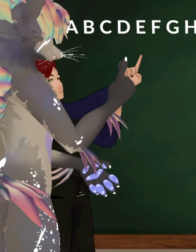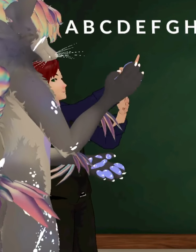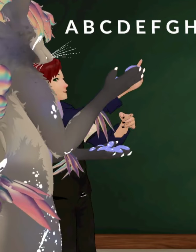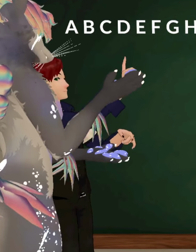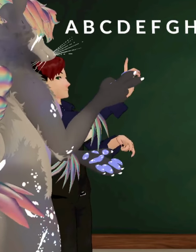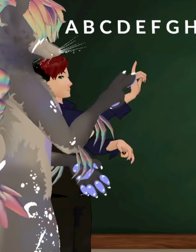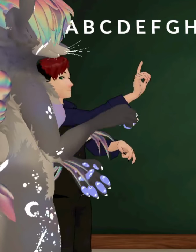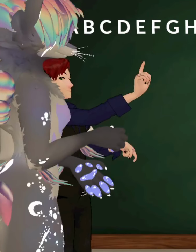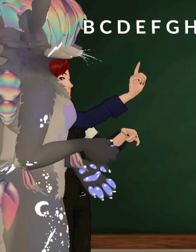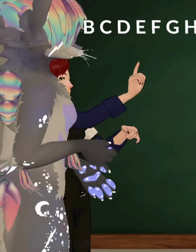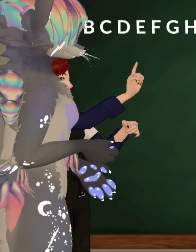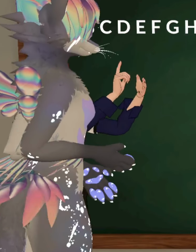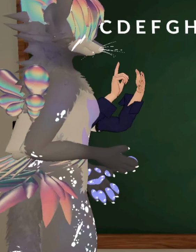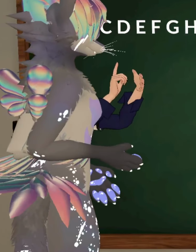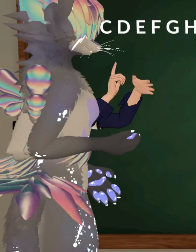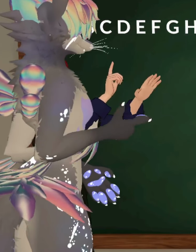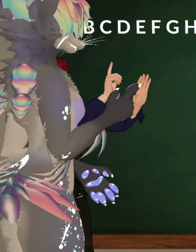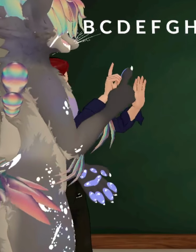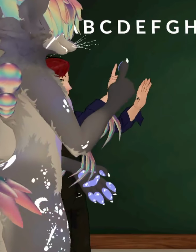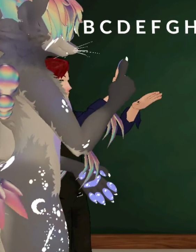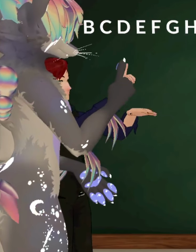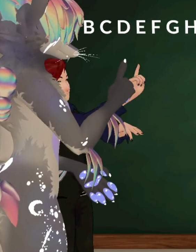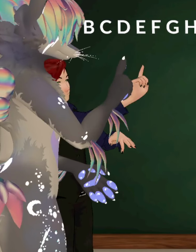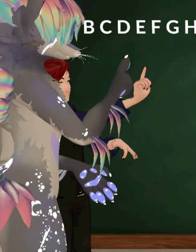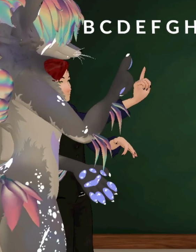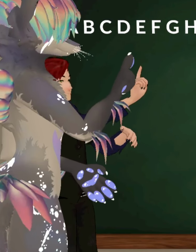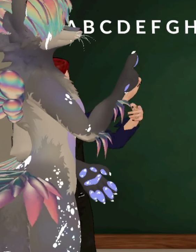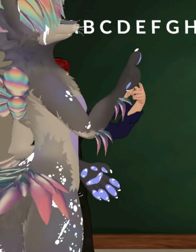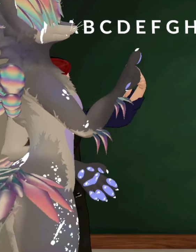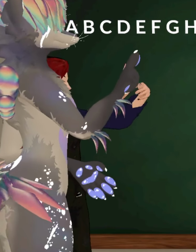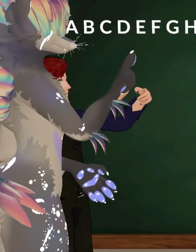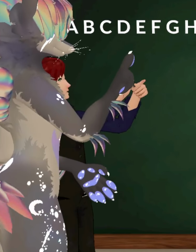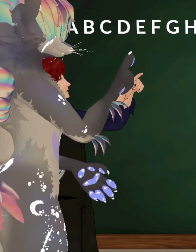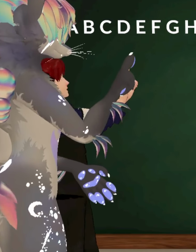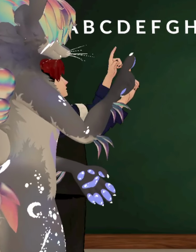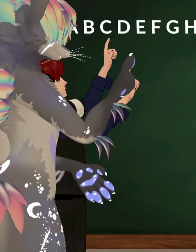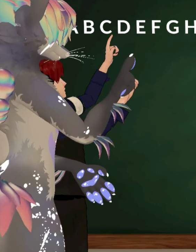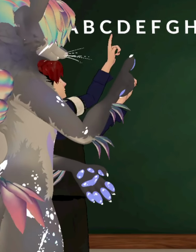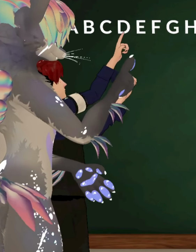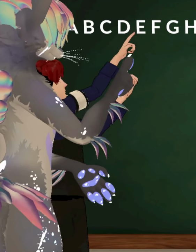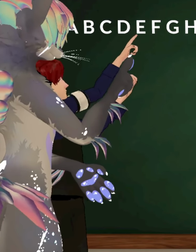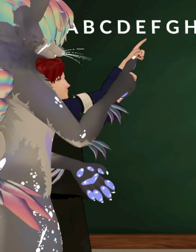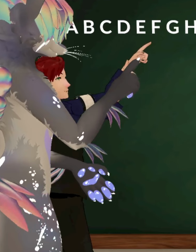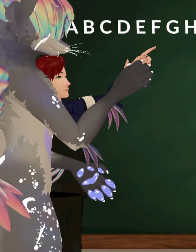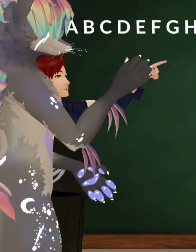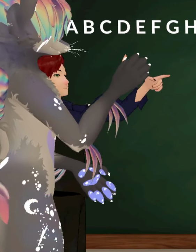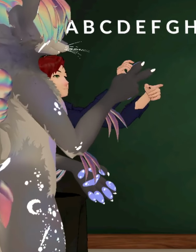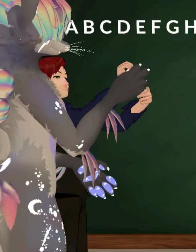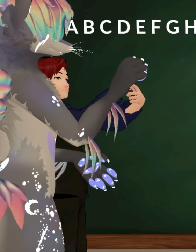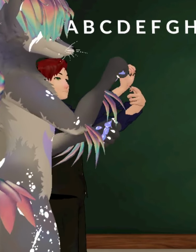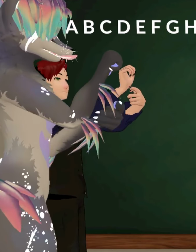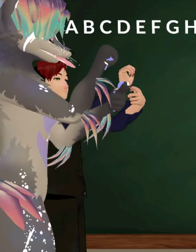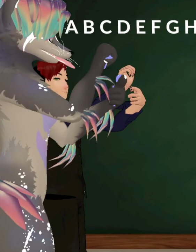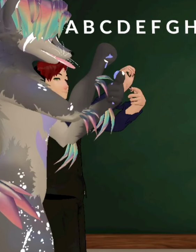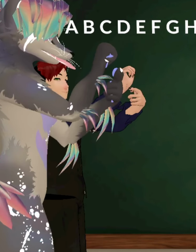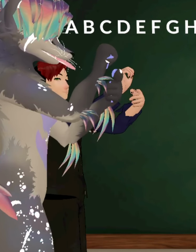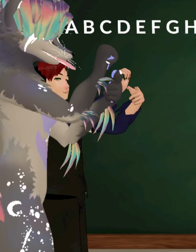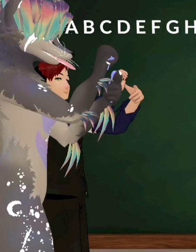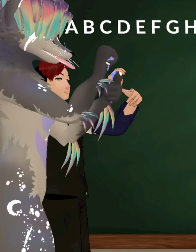don't know. But you have it facing forward. But that's your shape of your D. E, again,